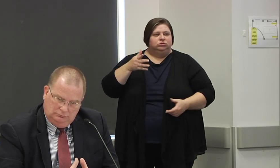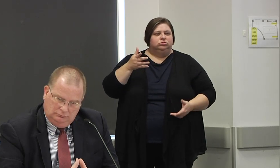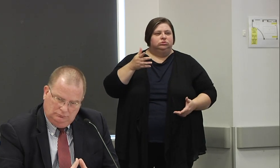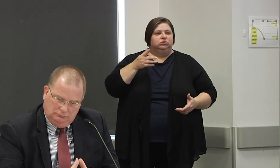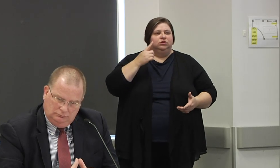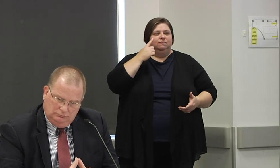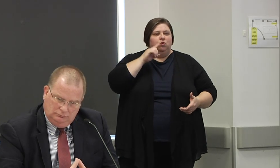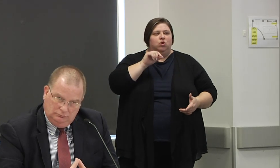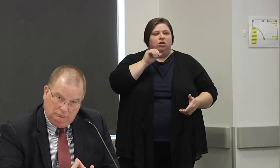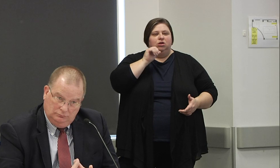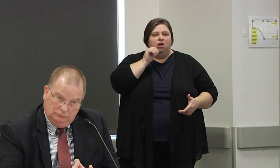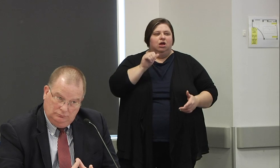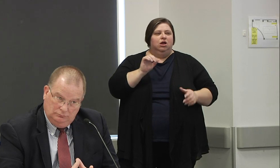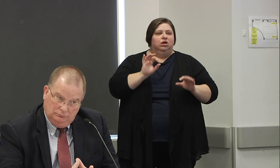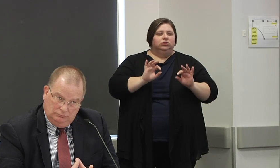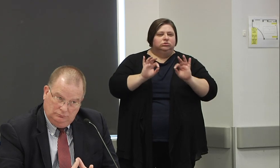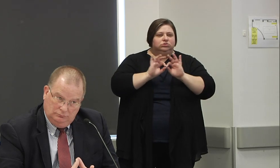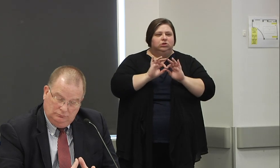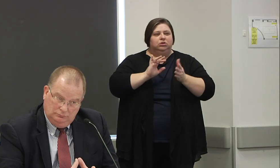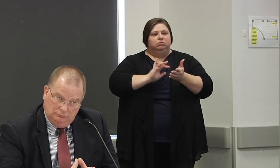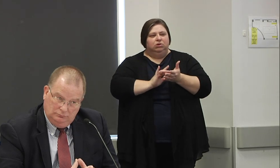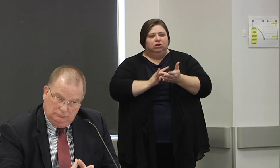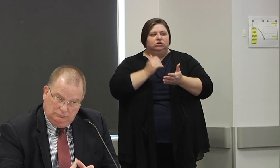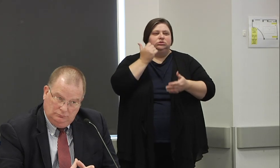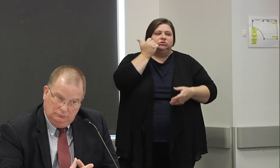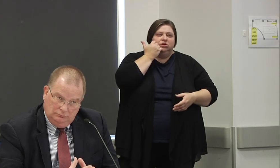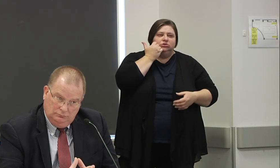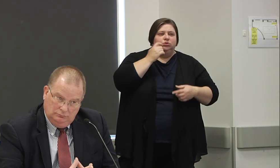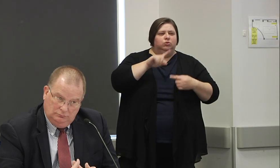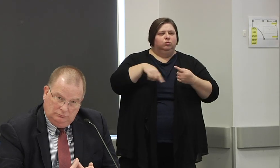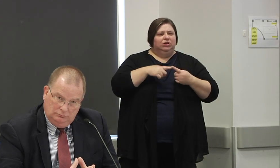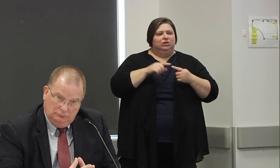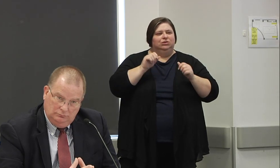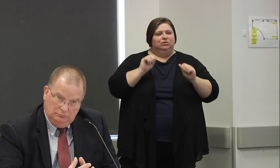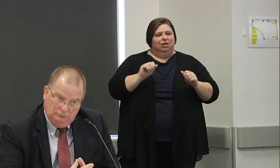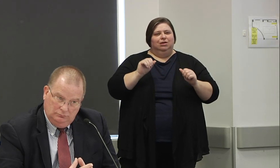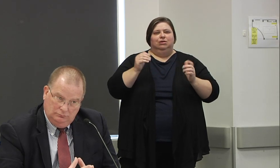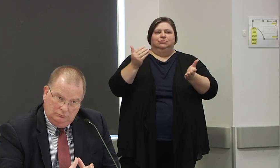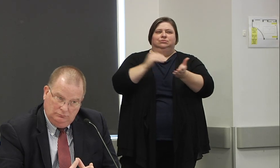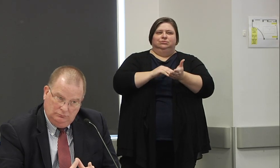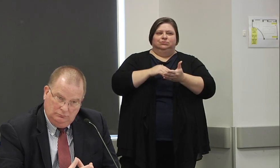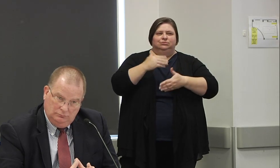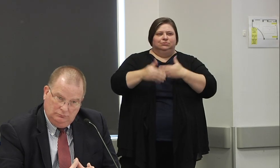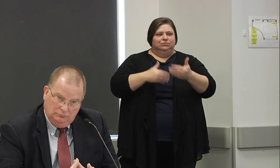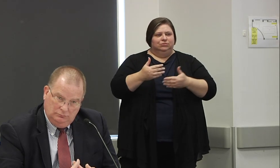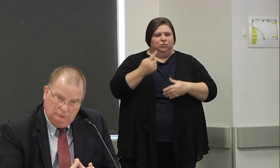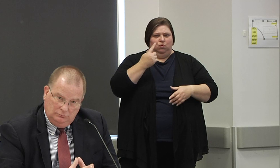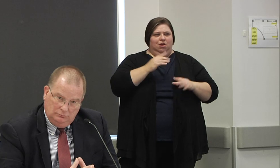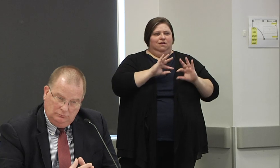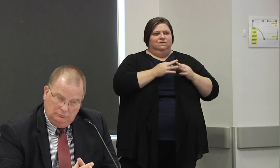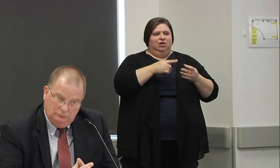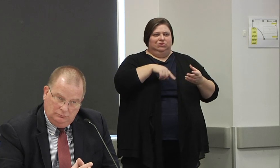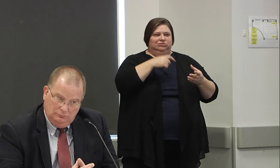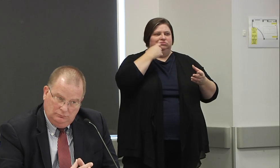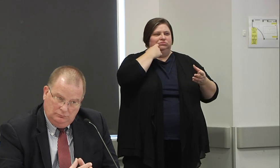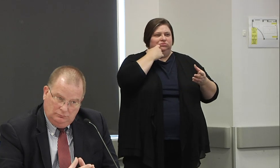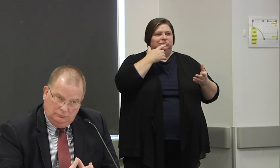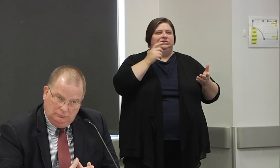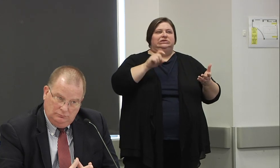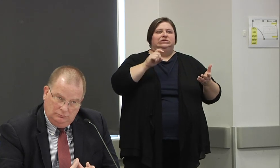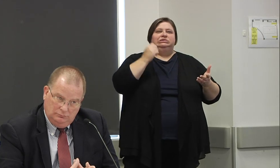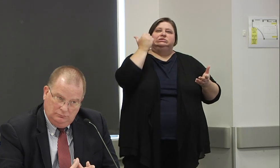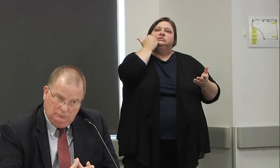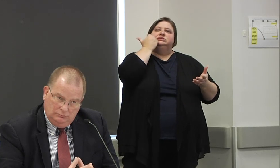are those going to be fully restored? We have a family member who just went through a dental crisis and had an infected tooth. They were